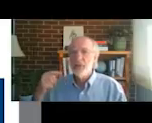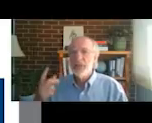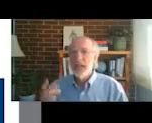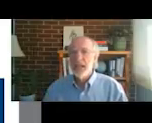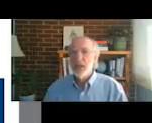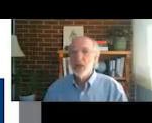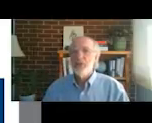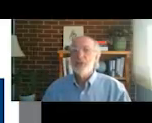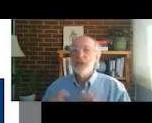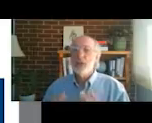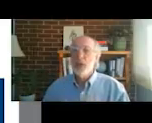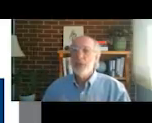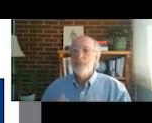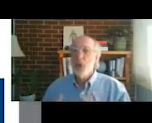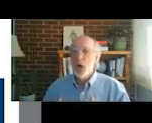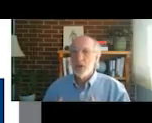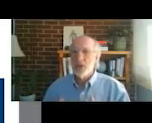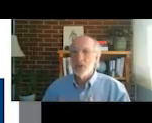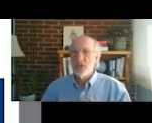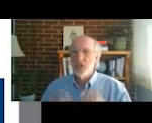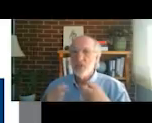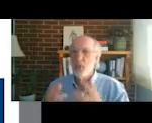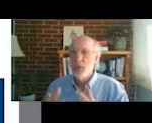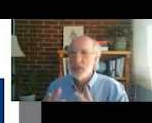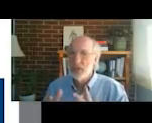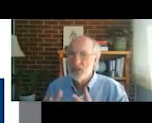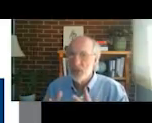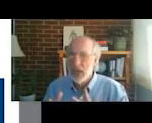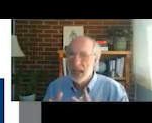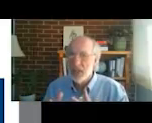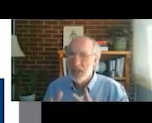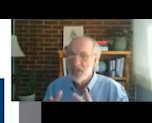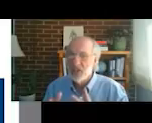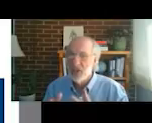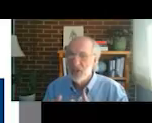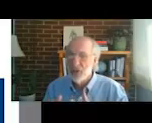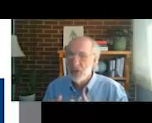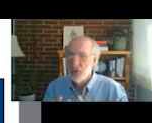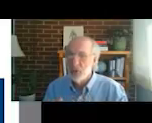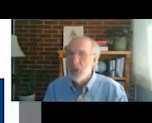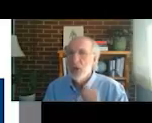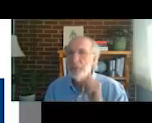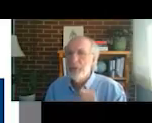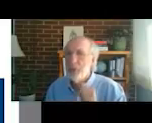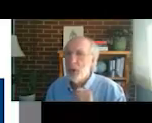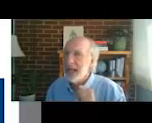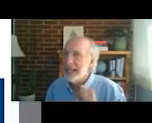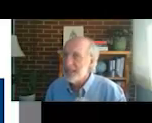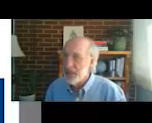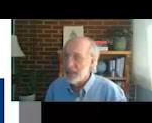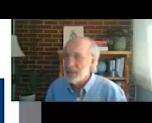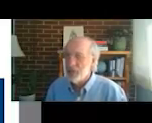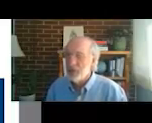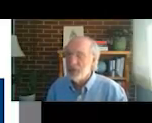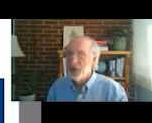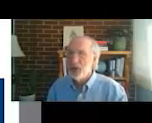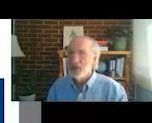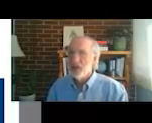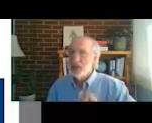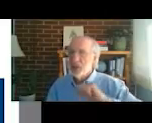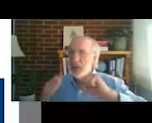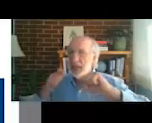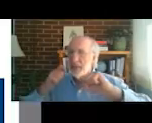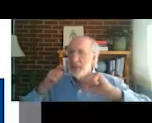I'm going to provide frequent models of what the child is to do before I expect them to